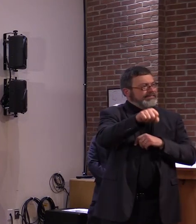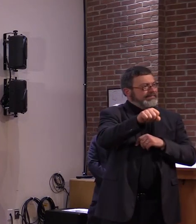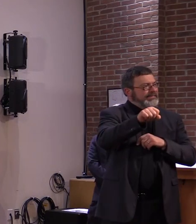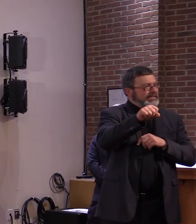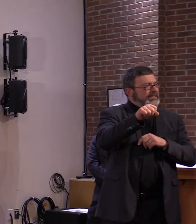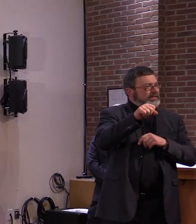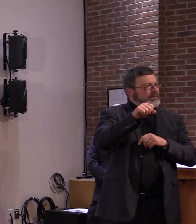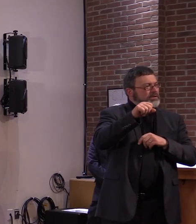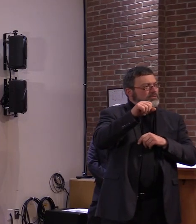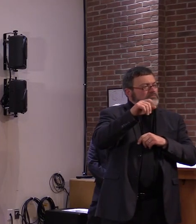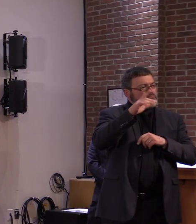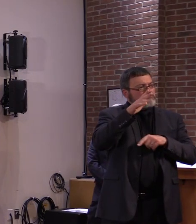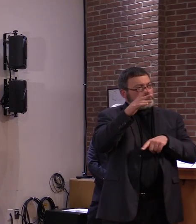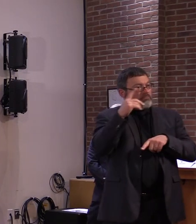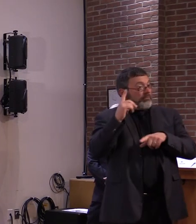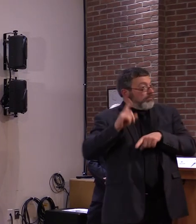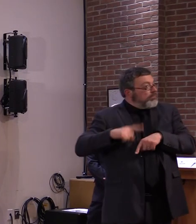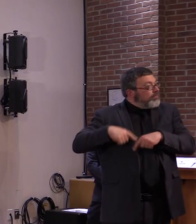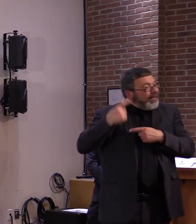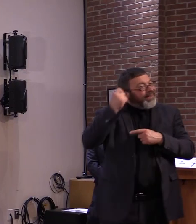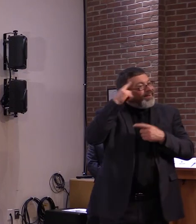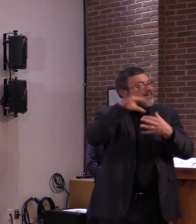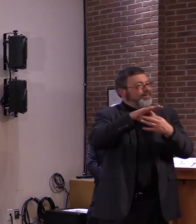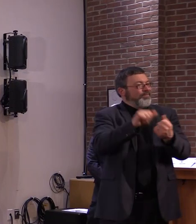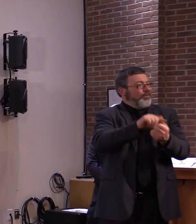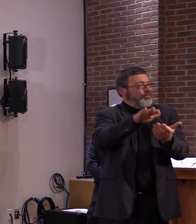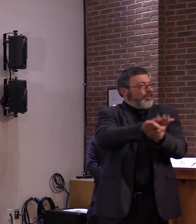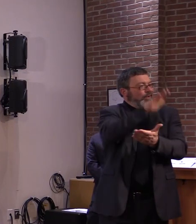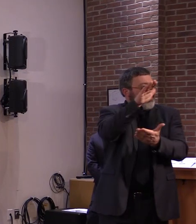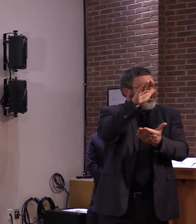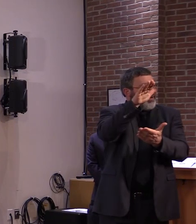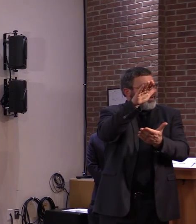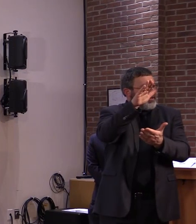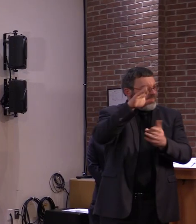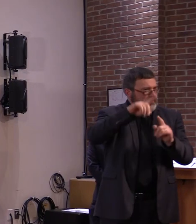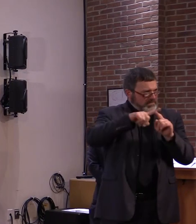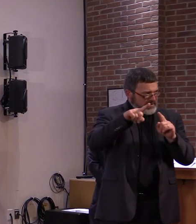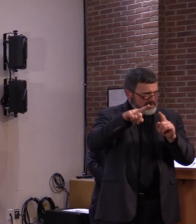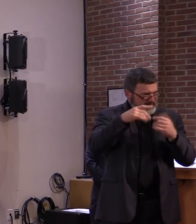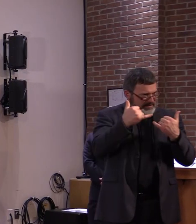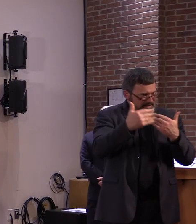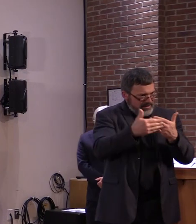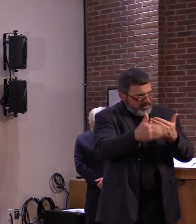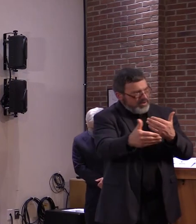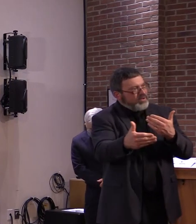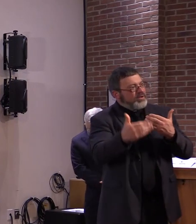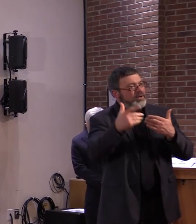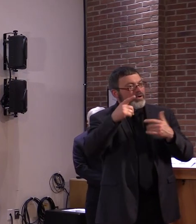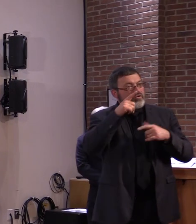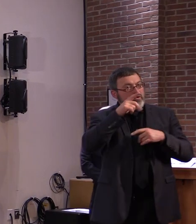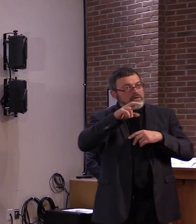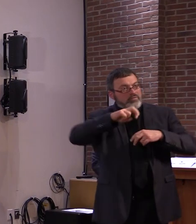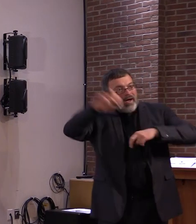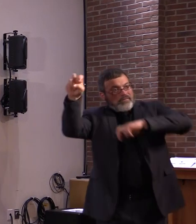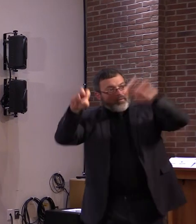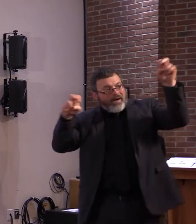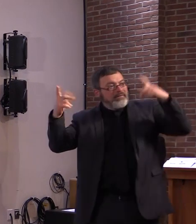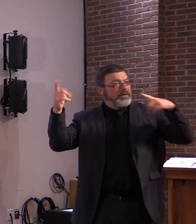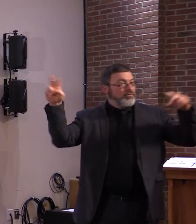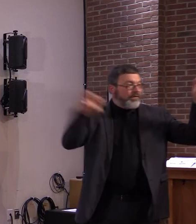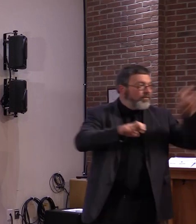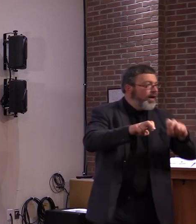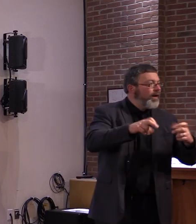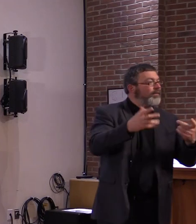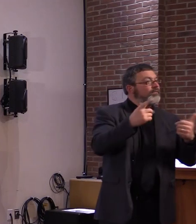campuses. But as we head into the season where people may be kind of traveling out of state and then coming